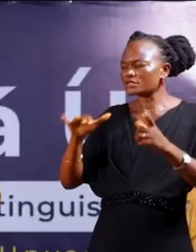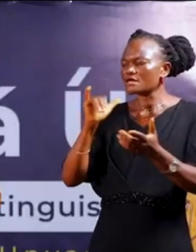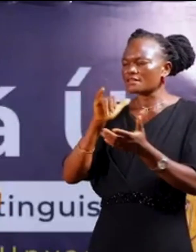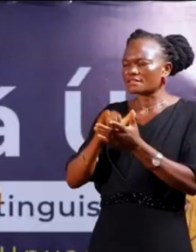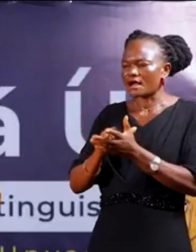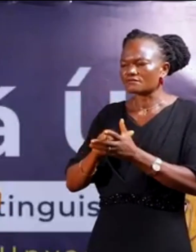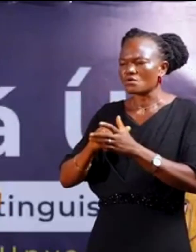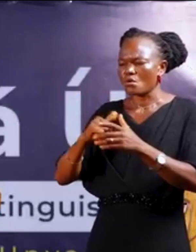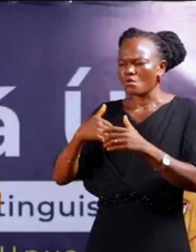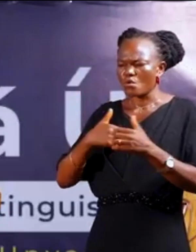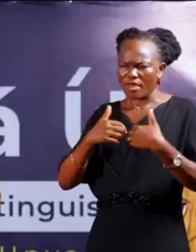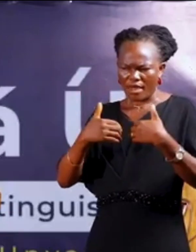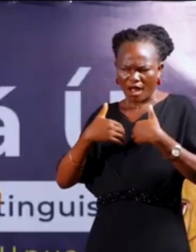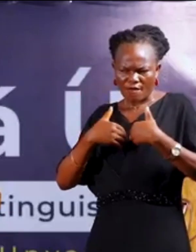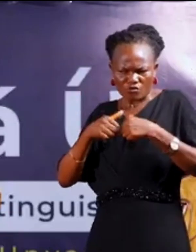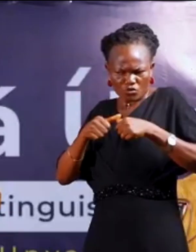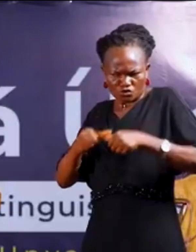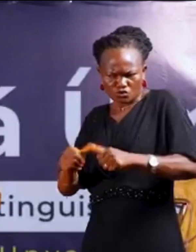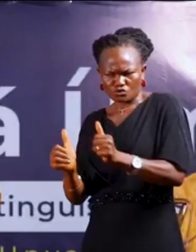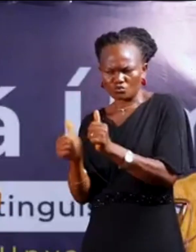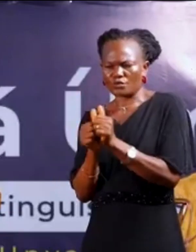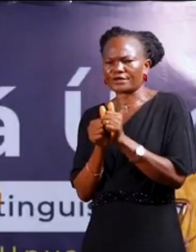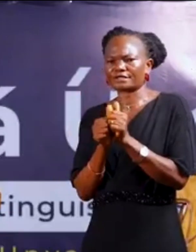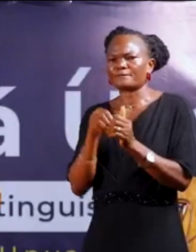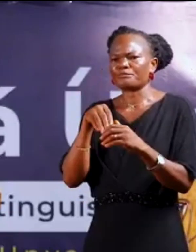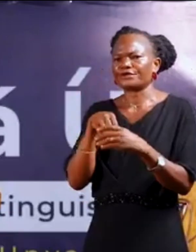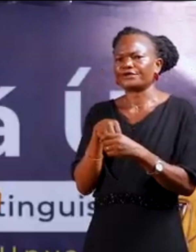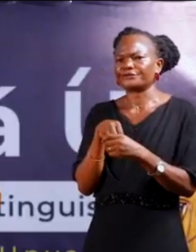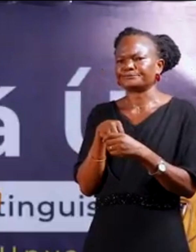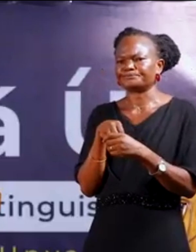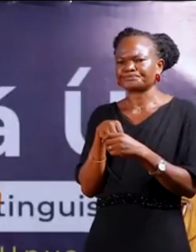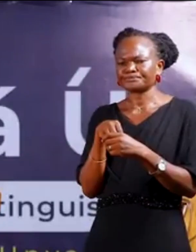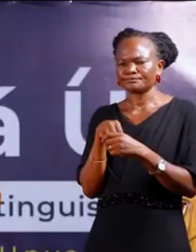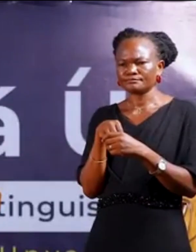have been retained, right, in